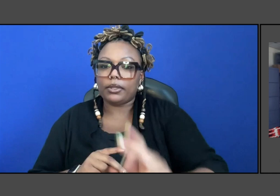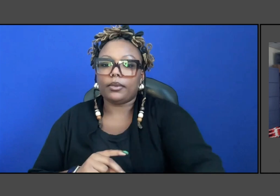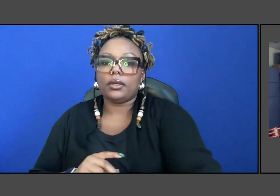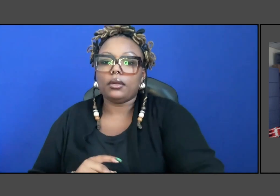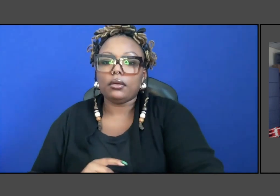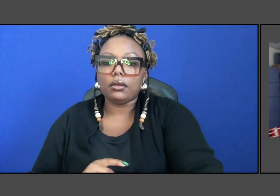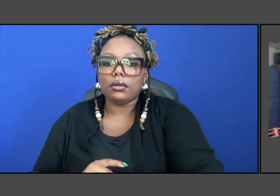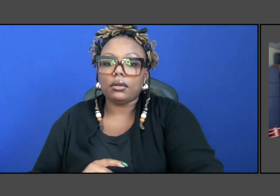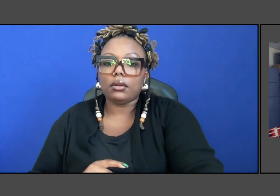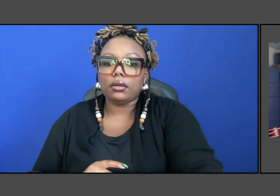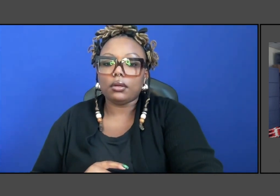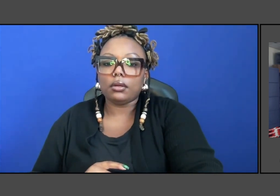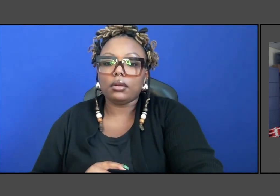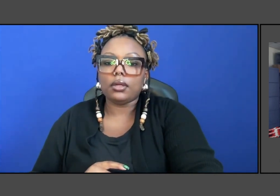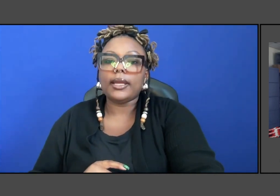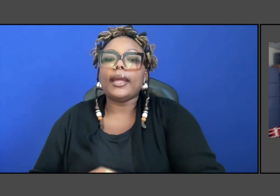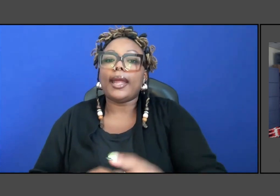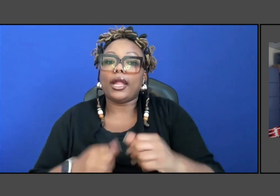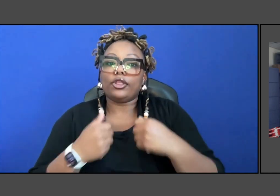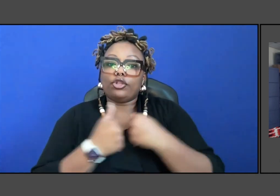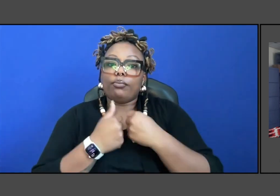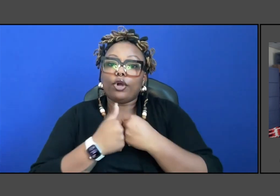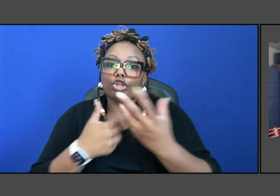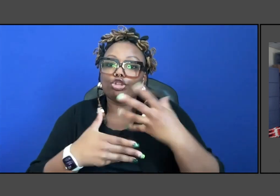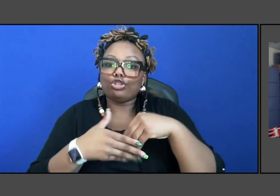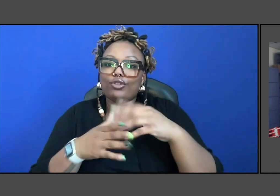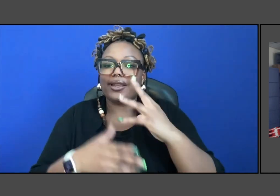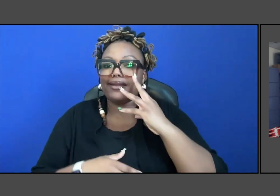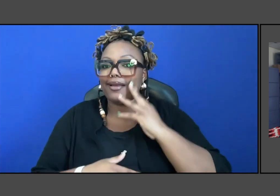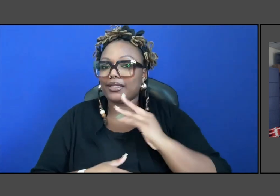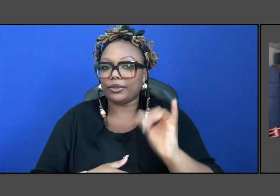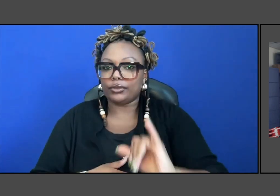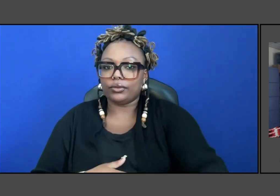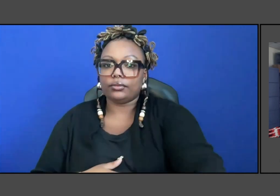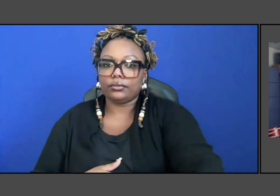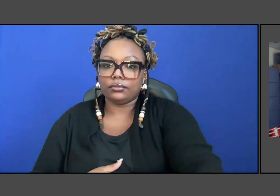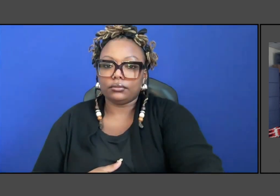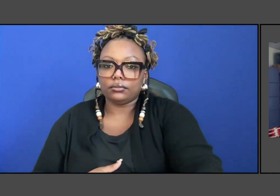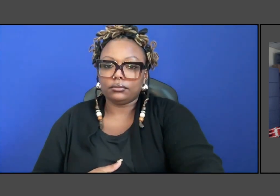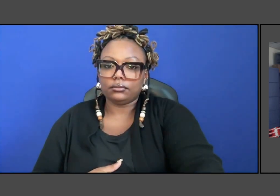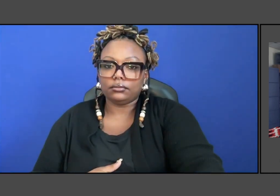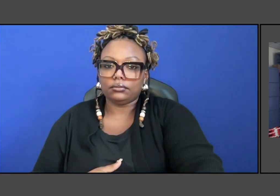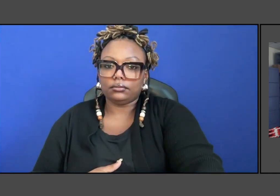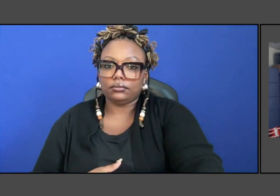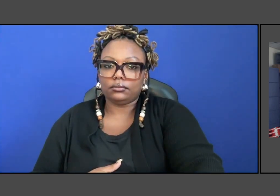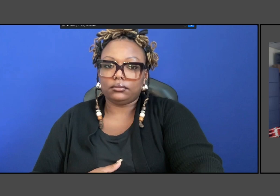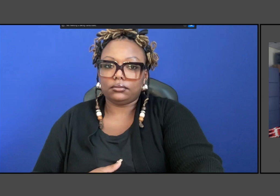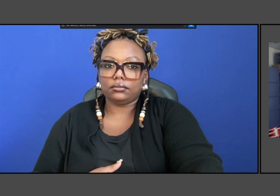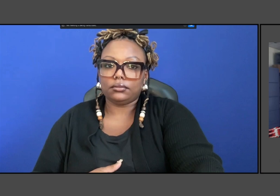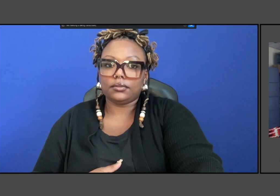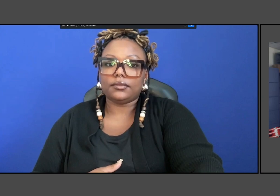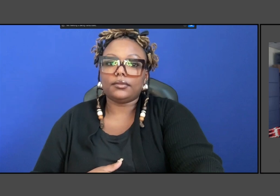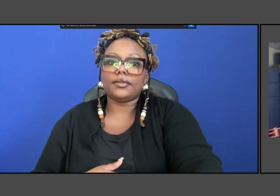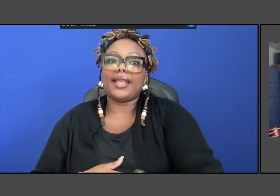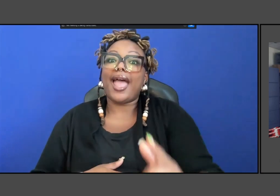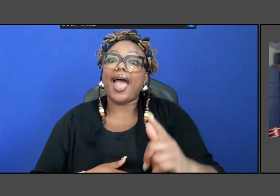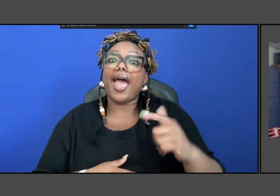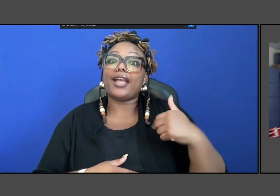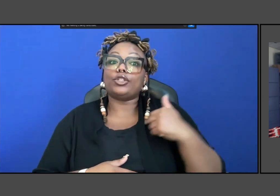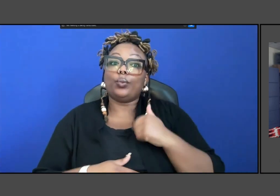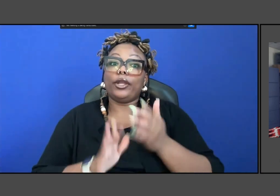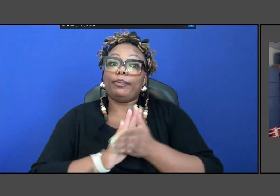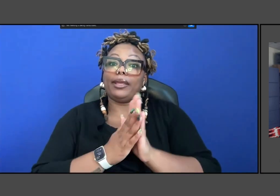of that experience, in that as we become confined, right? Confined